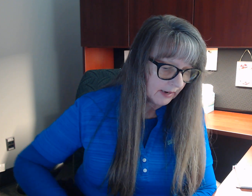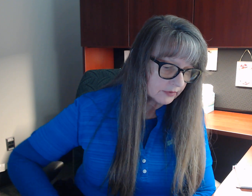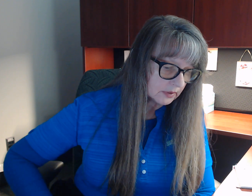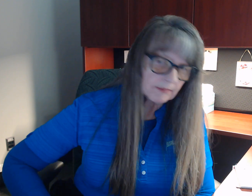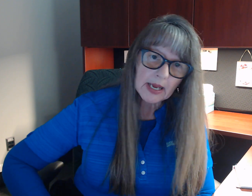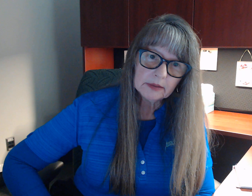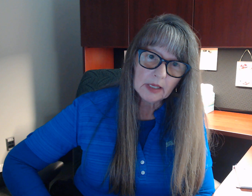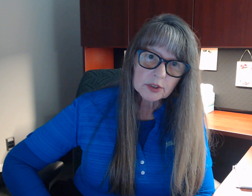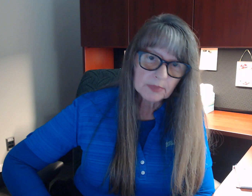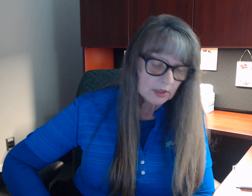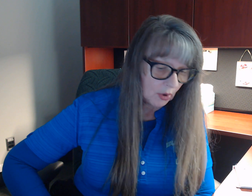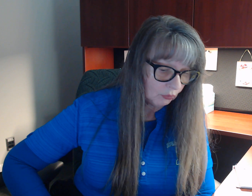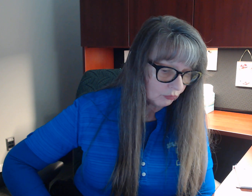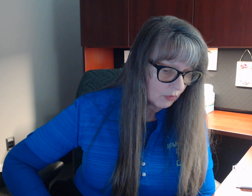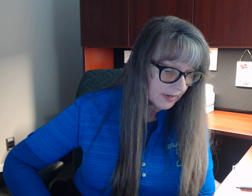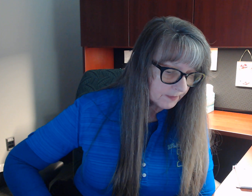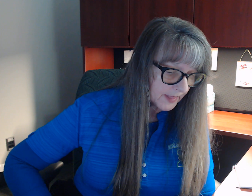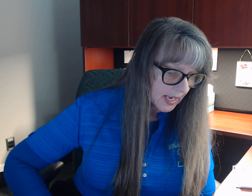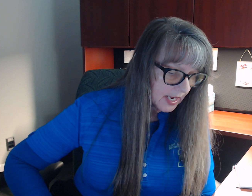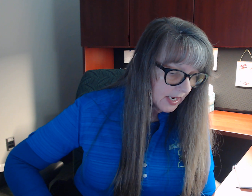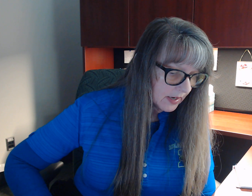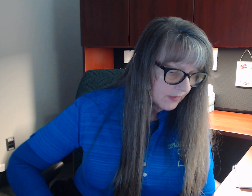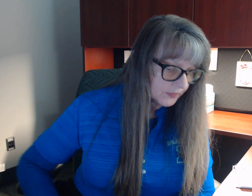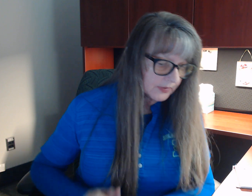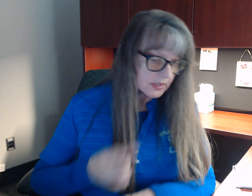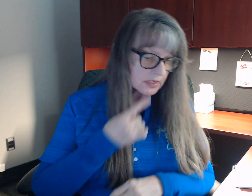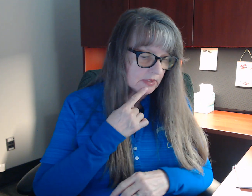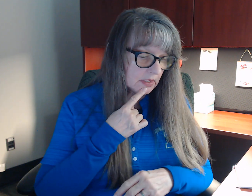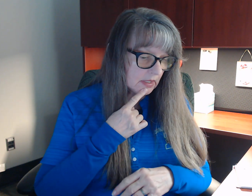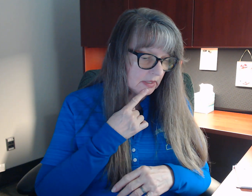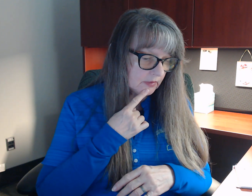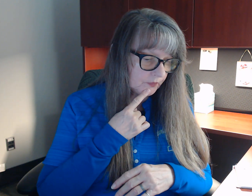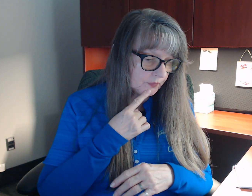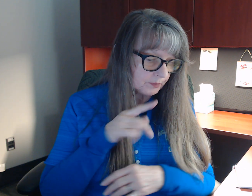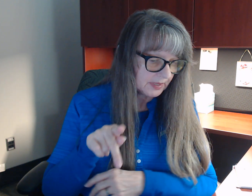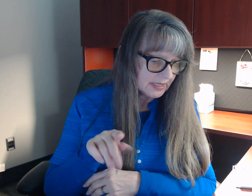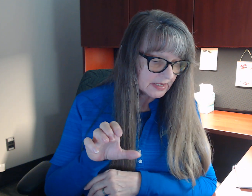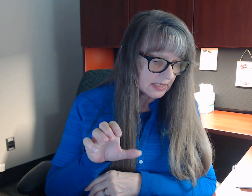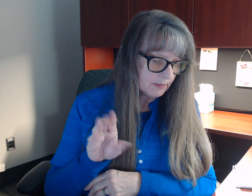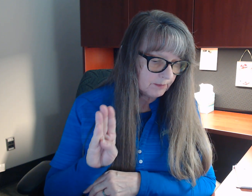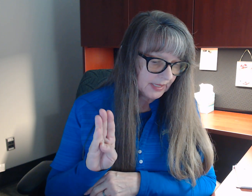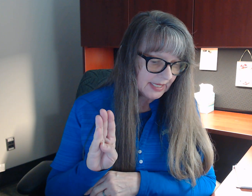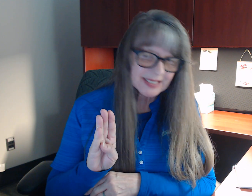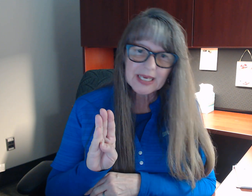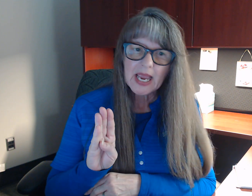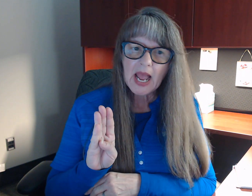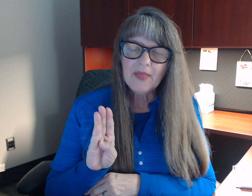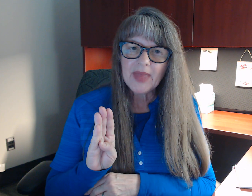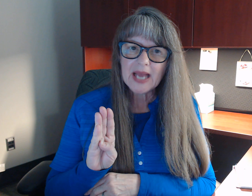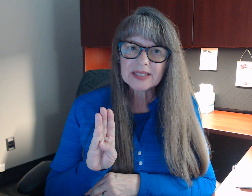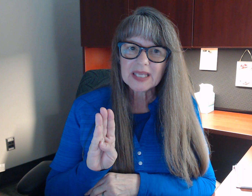let my husband know. Okay. And they said that PCBs, and that's